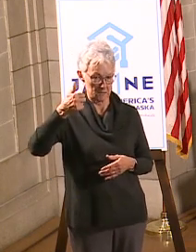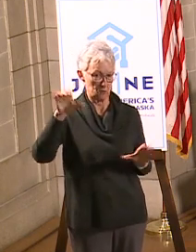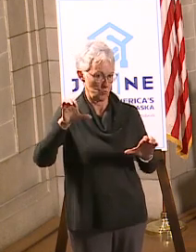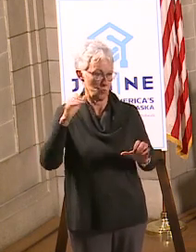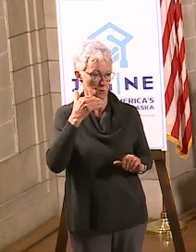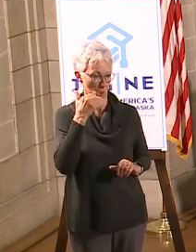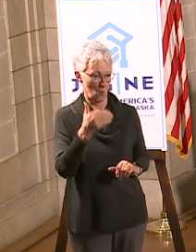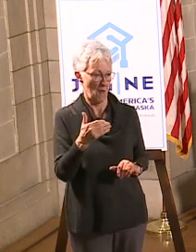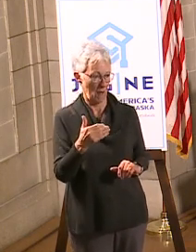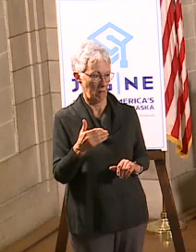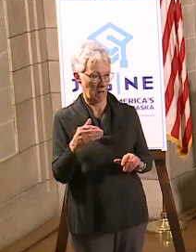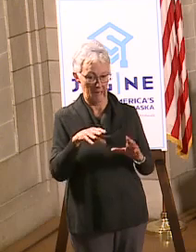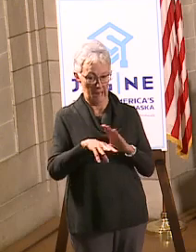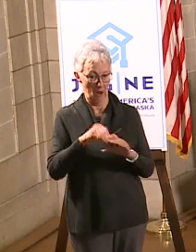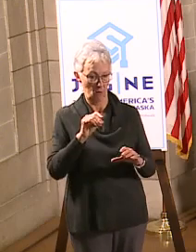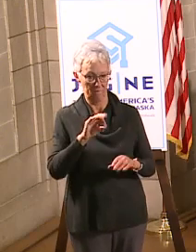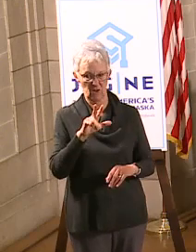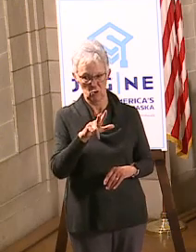much.